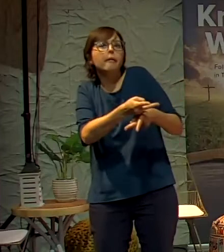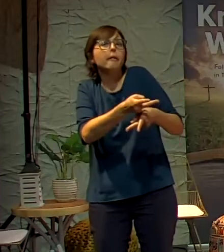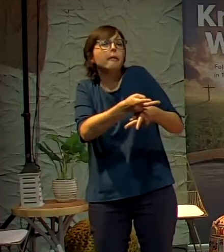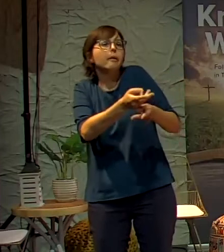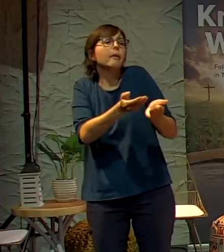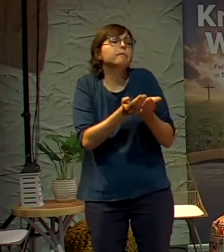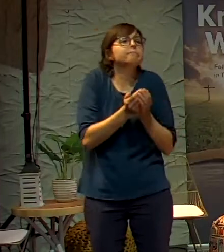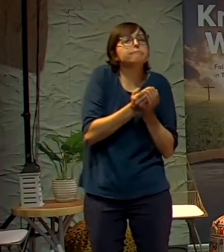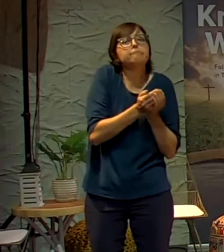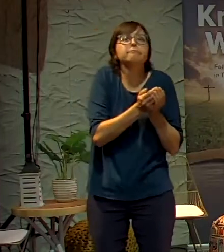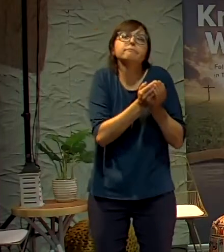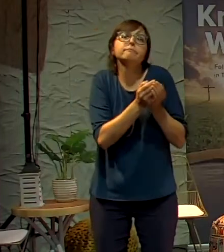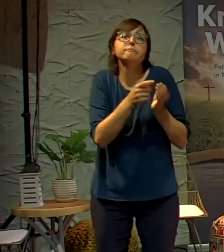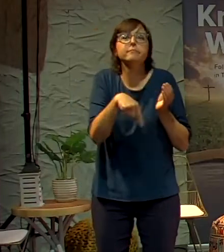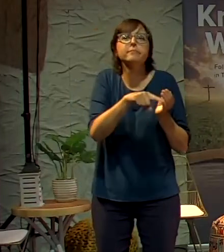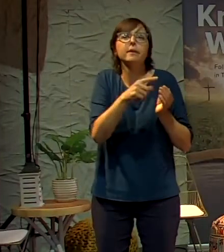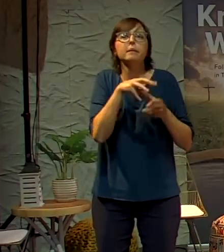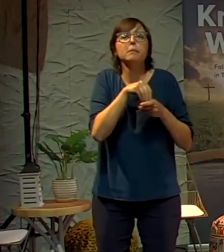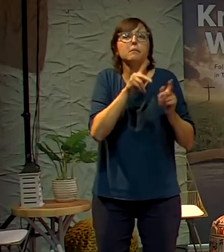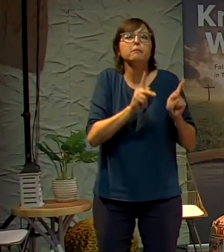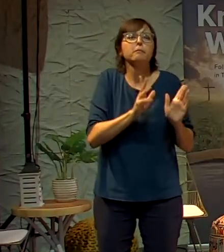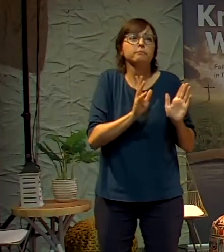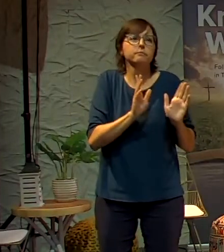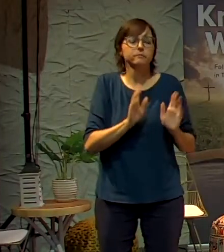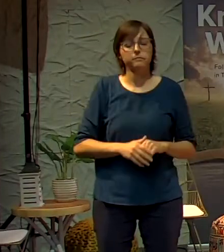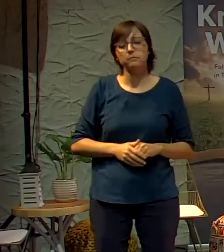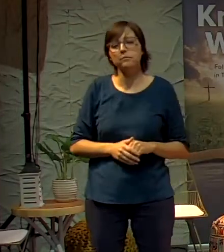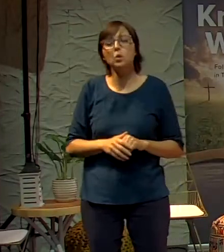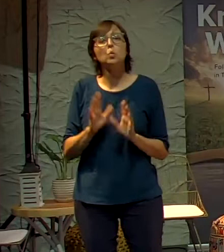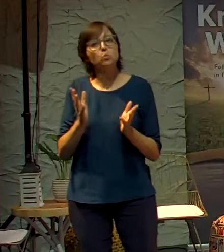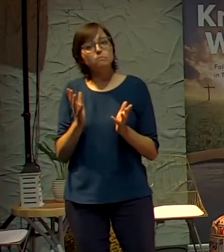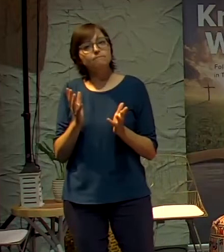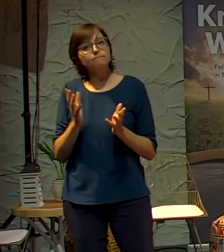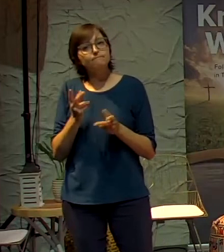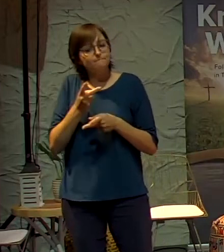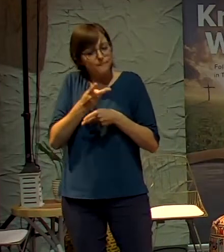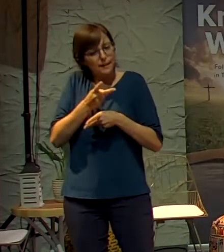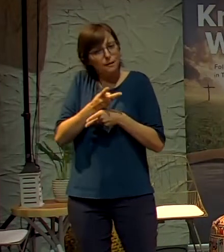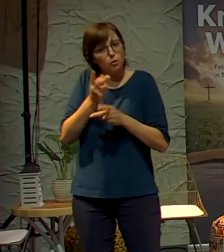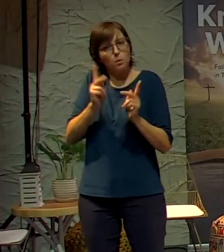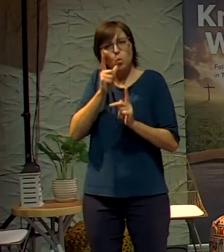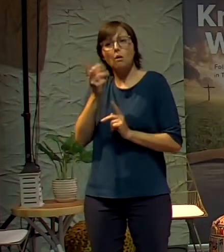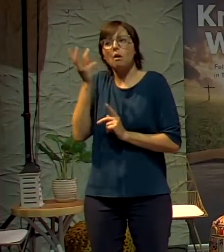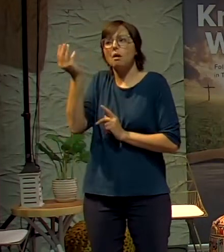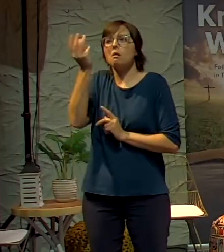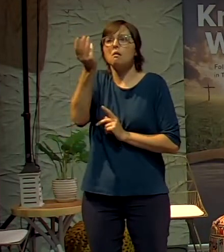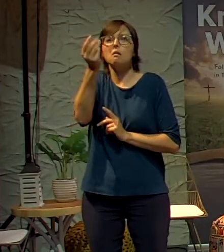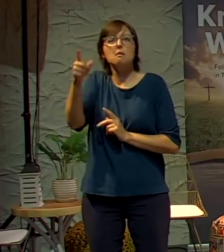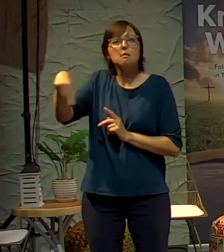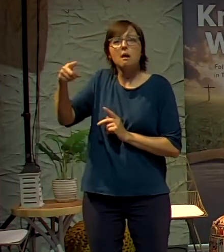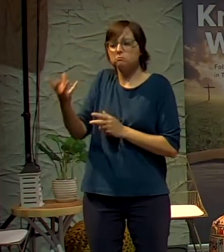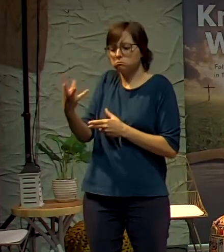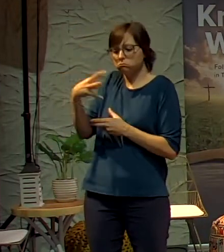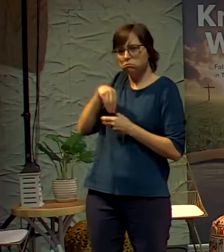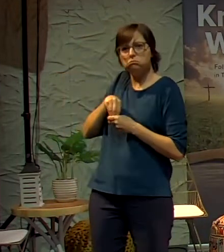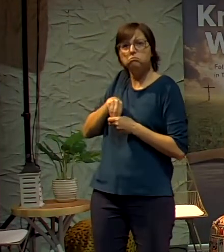Jesus is here to invite outsiders, not coddle insiders. So he's sending this message very consistently.